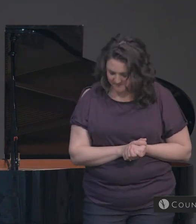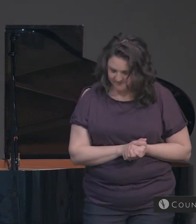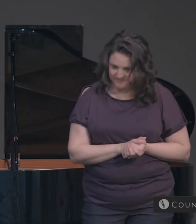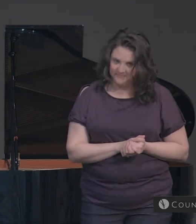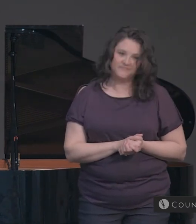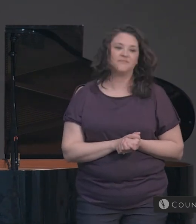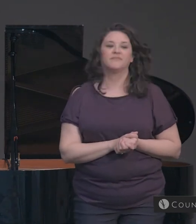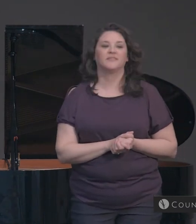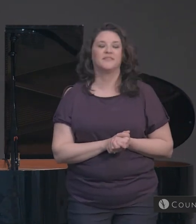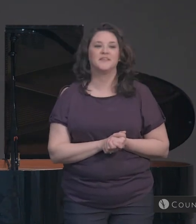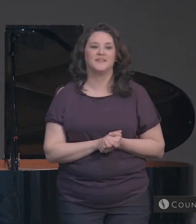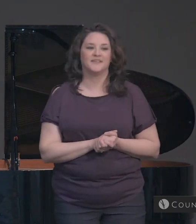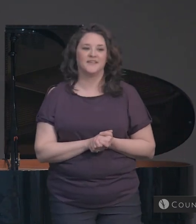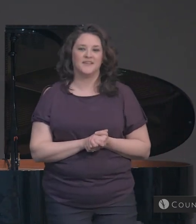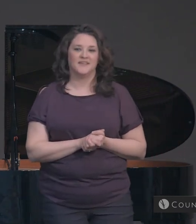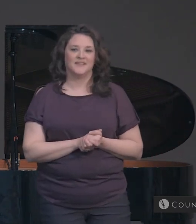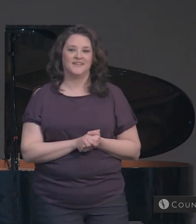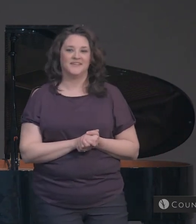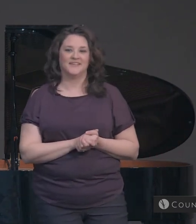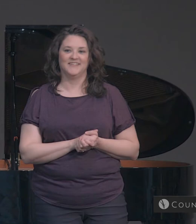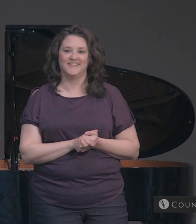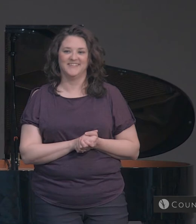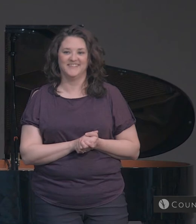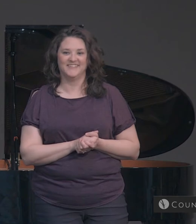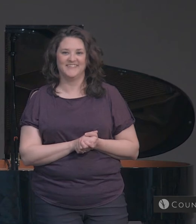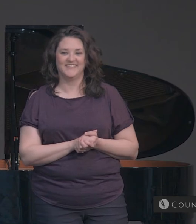Shouldn't do this on drugs.